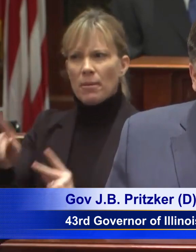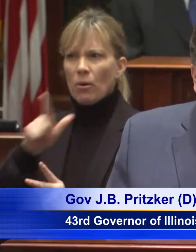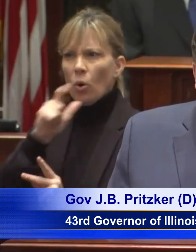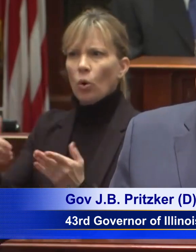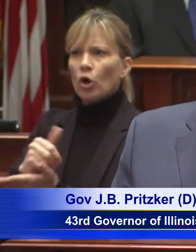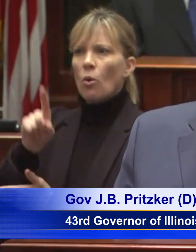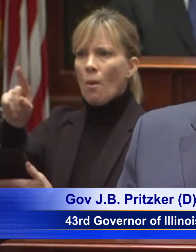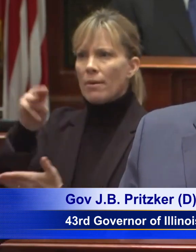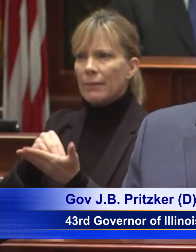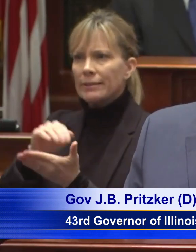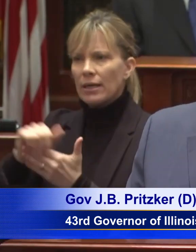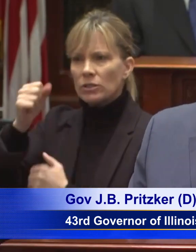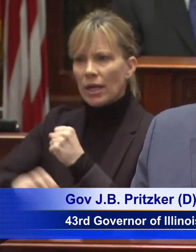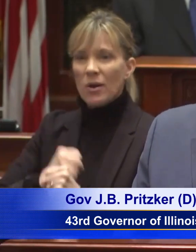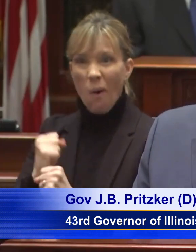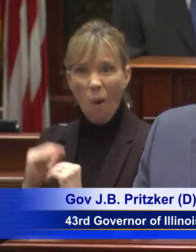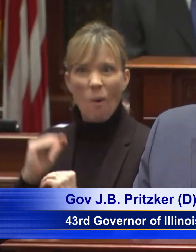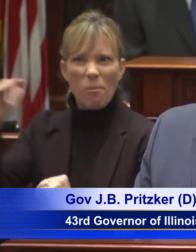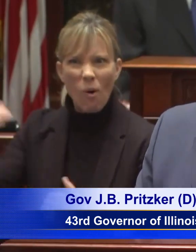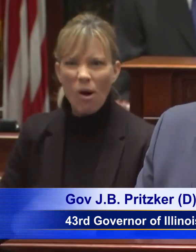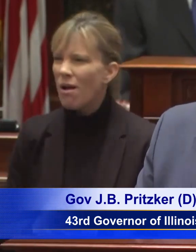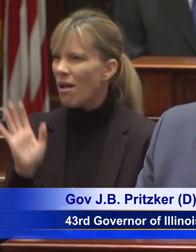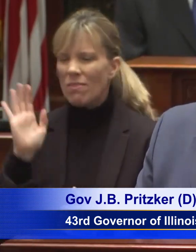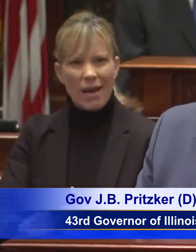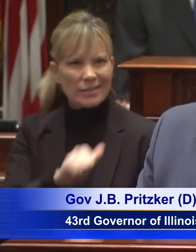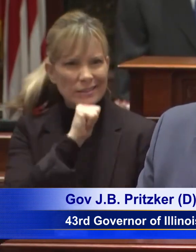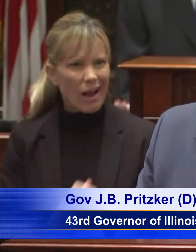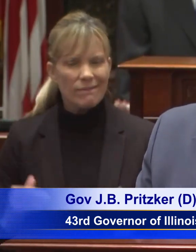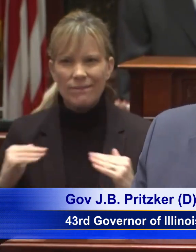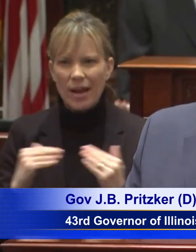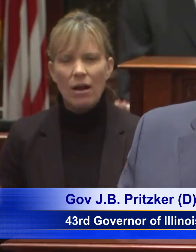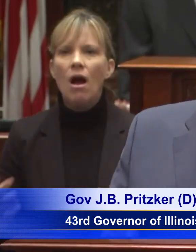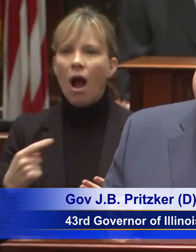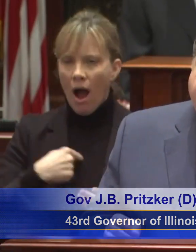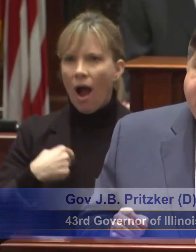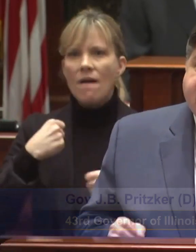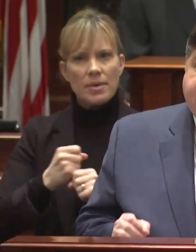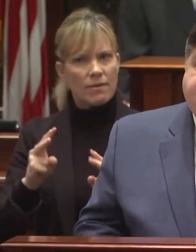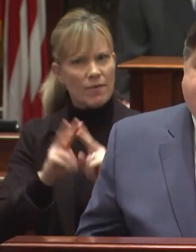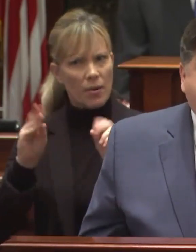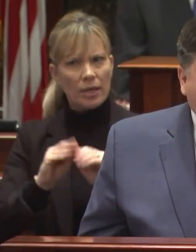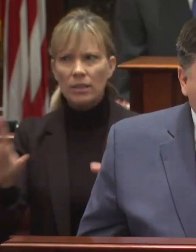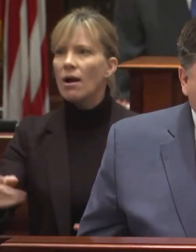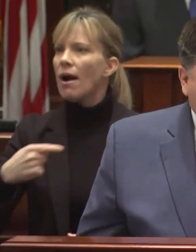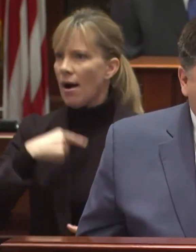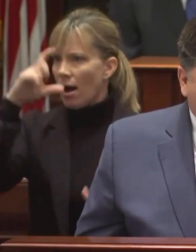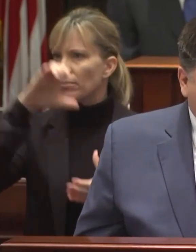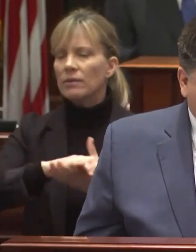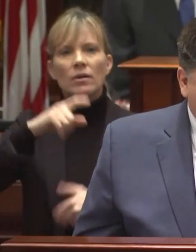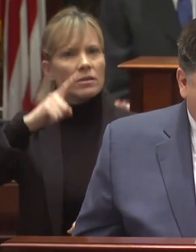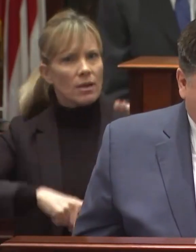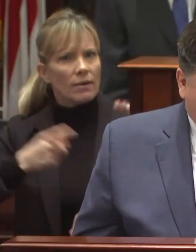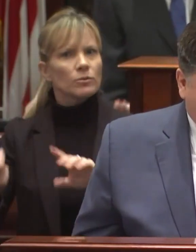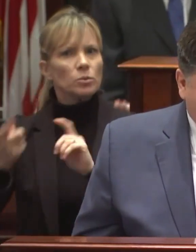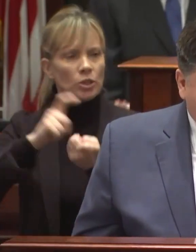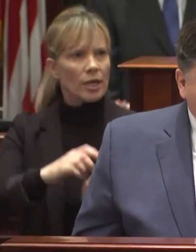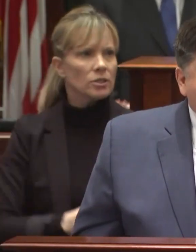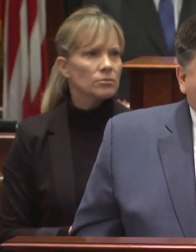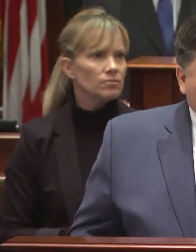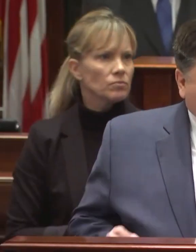make $1 million a year or more. That's not fair. And I've made it very clear that I believe it's time for a